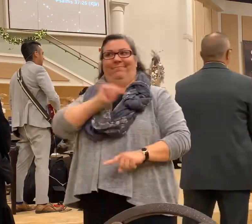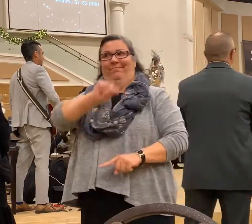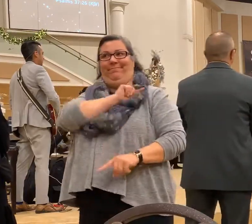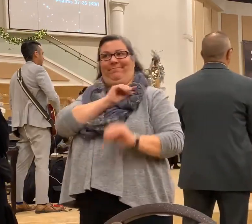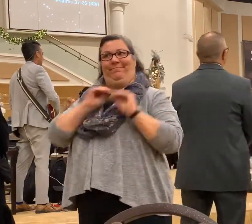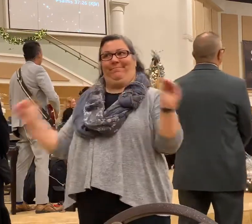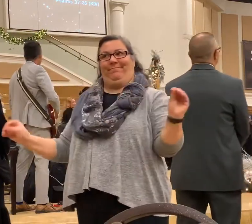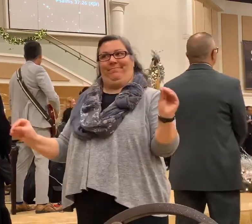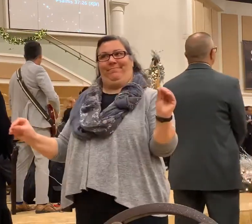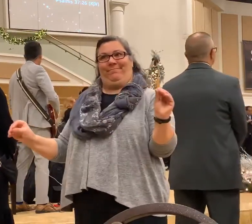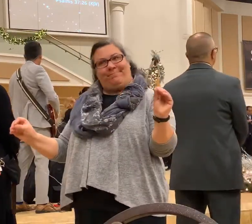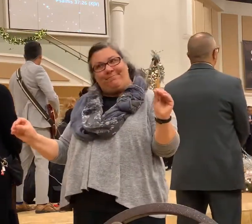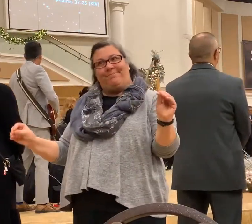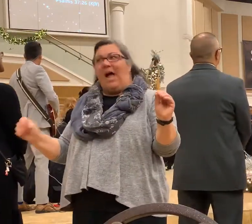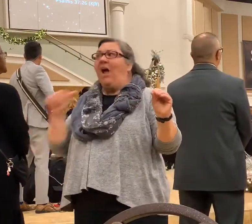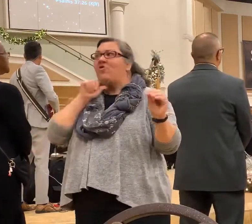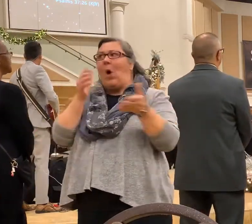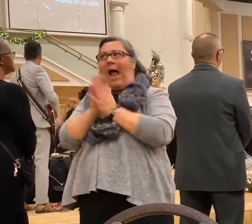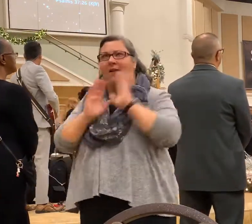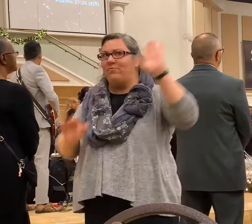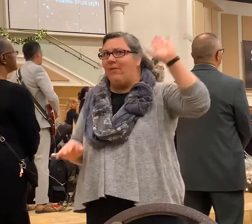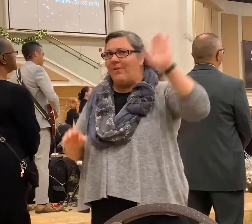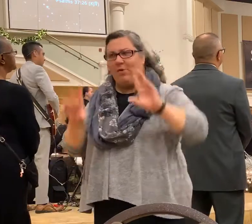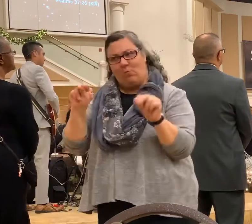I'm not going to ask for a show of hands.